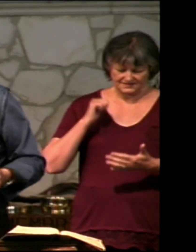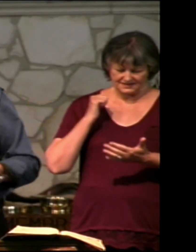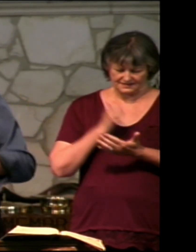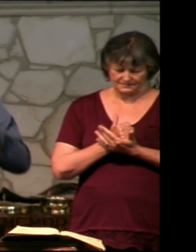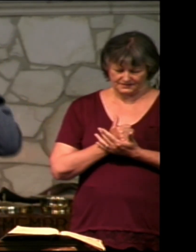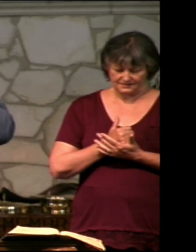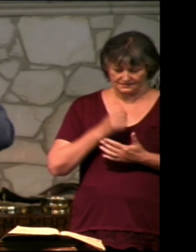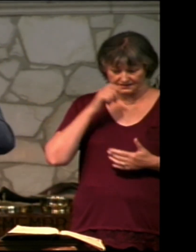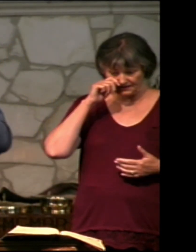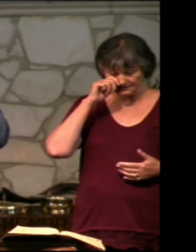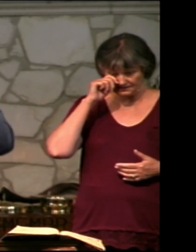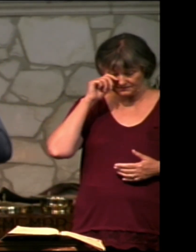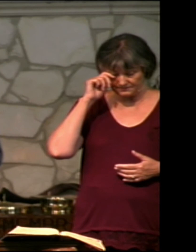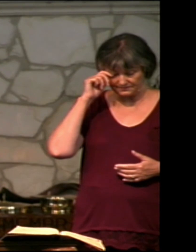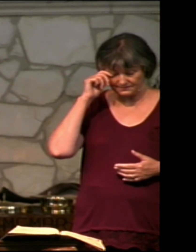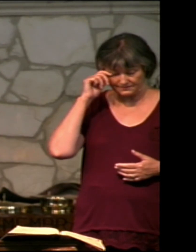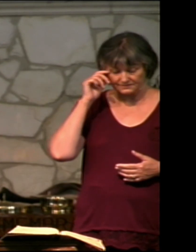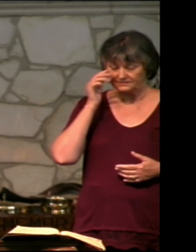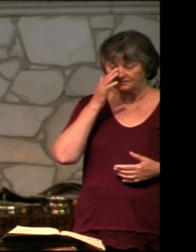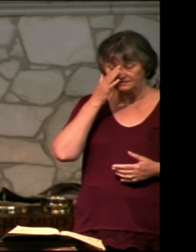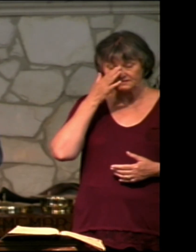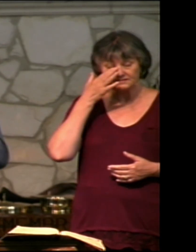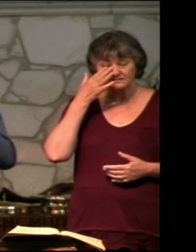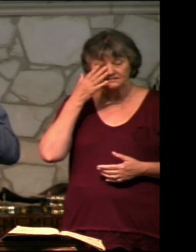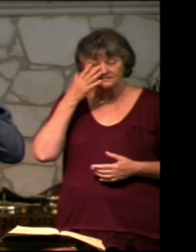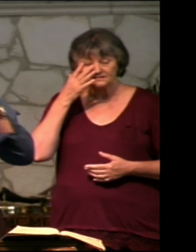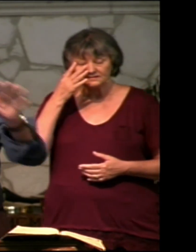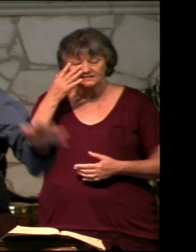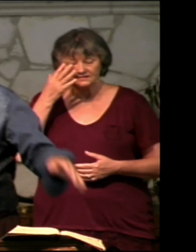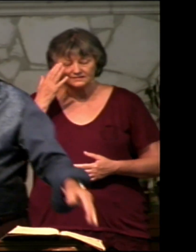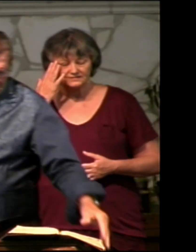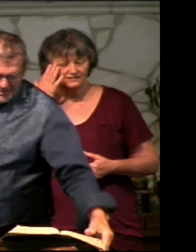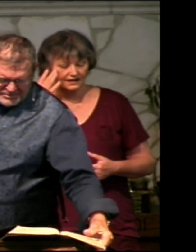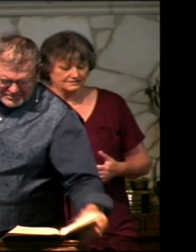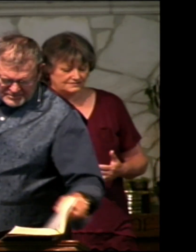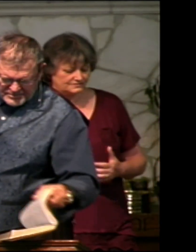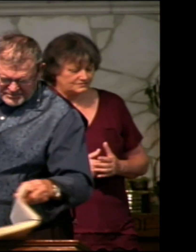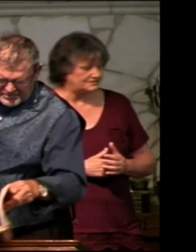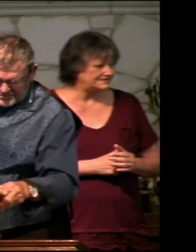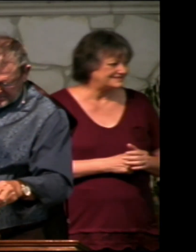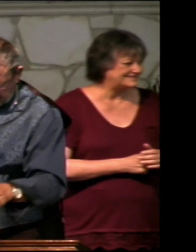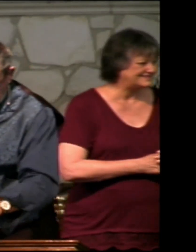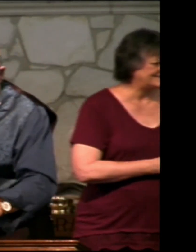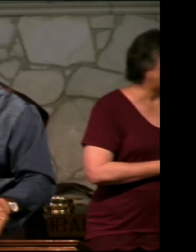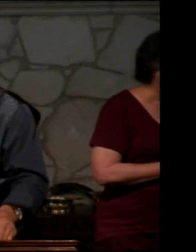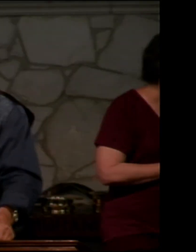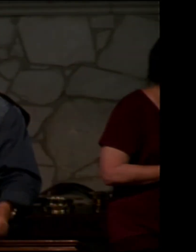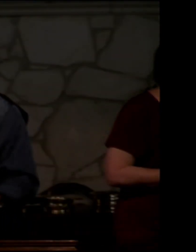Amen. Greet one Hallelujah. Another in the name of Jesus. The Lord bless you. Hallelujah.